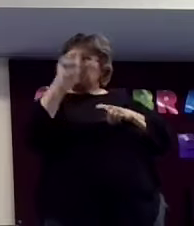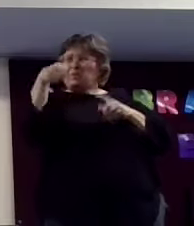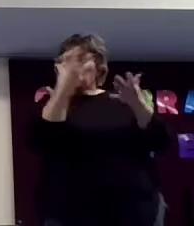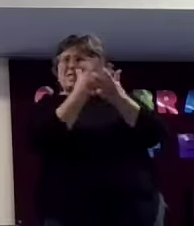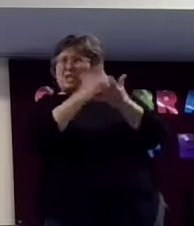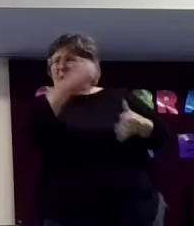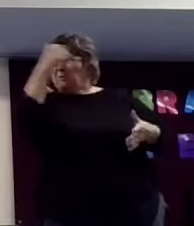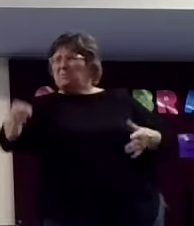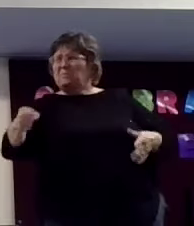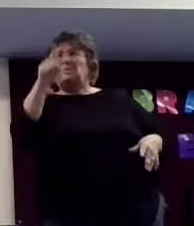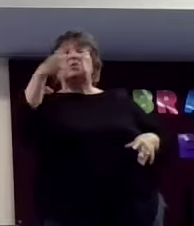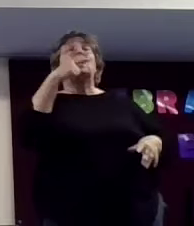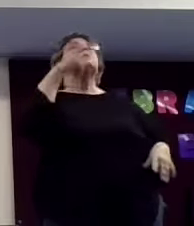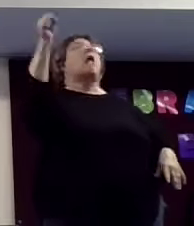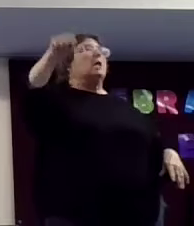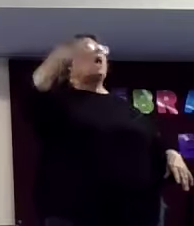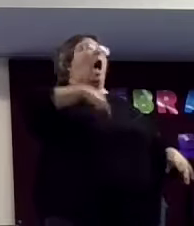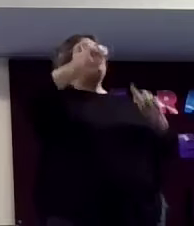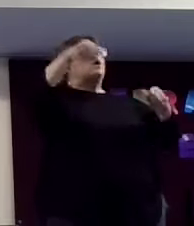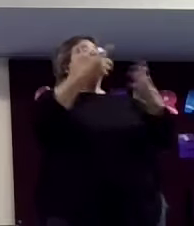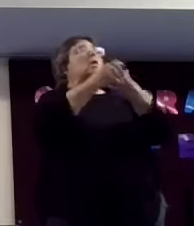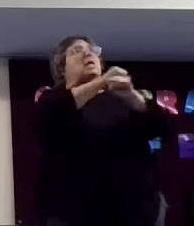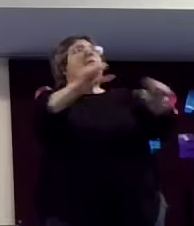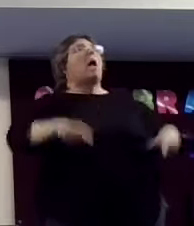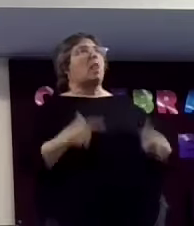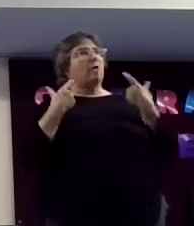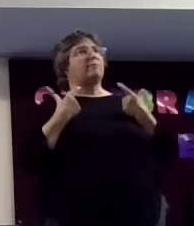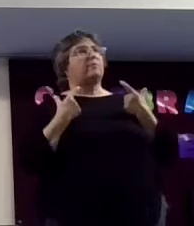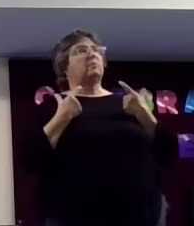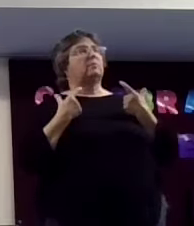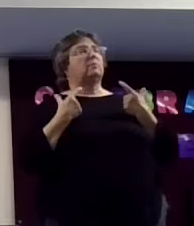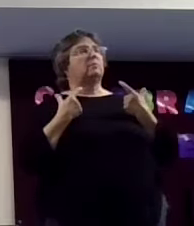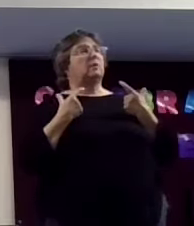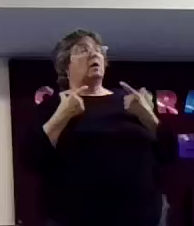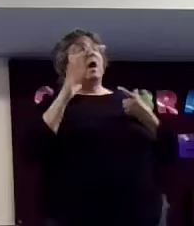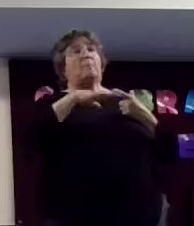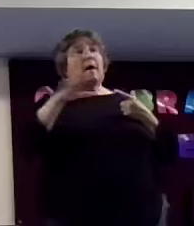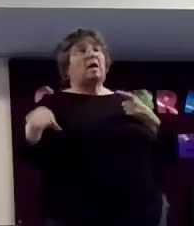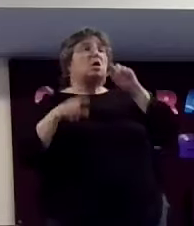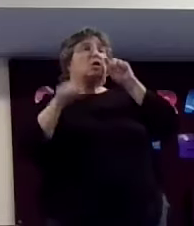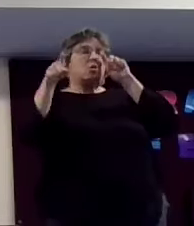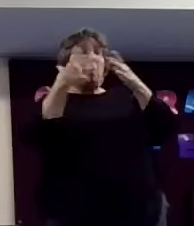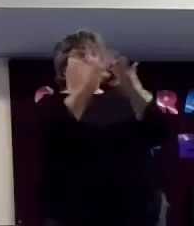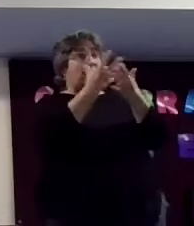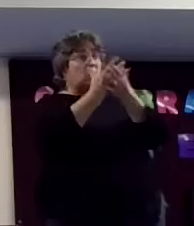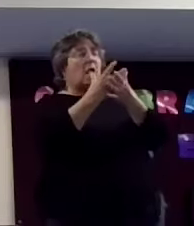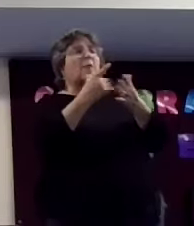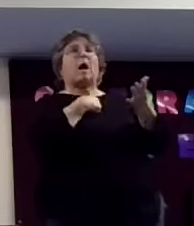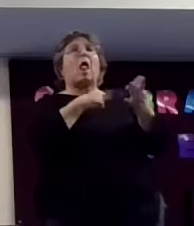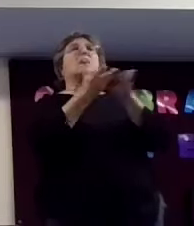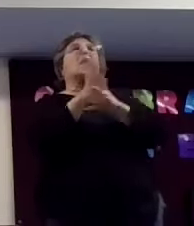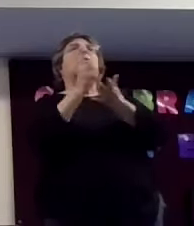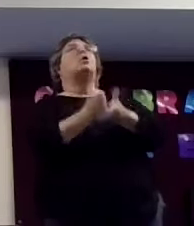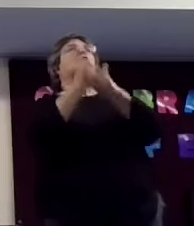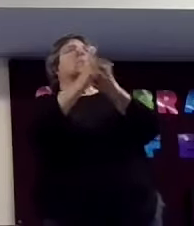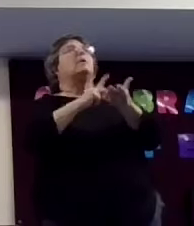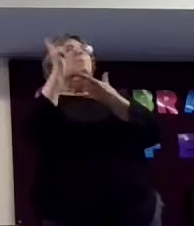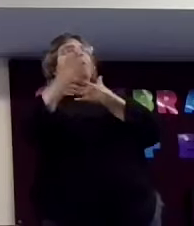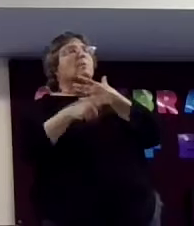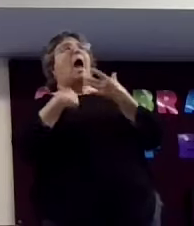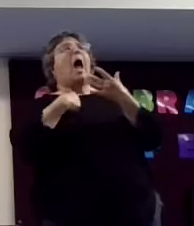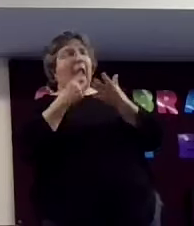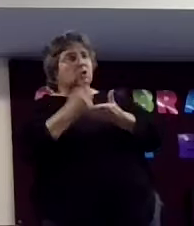jail the last time I saw you? And she said, yeah, you saved my life. And I've got my child, you put me in jail, but let me go to a treatment